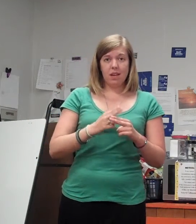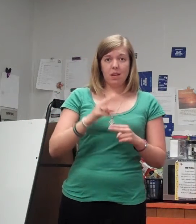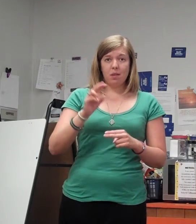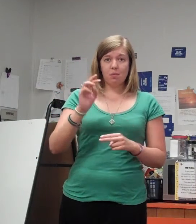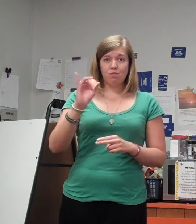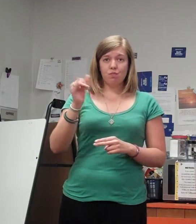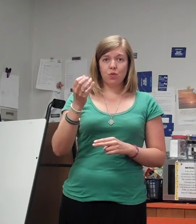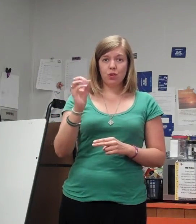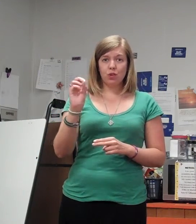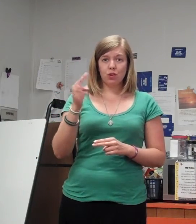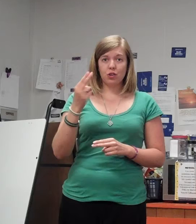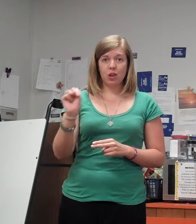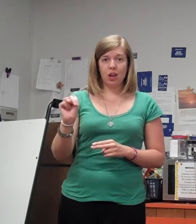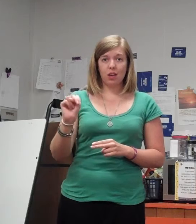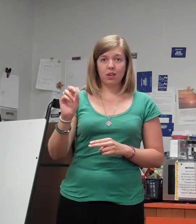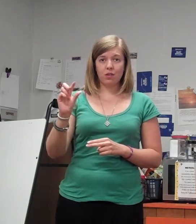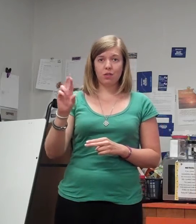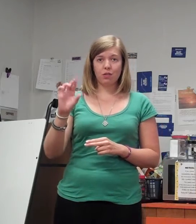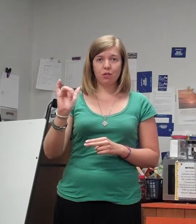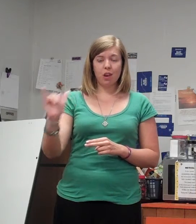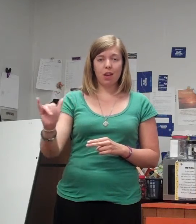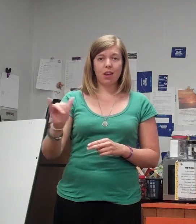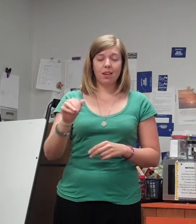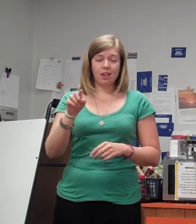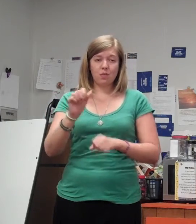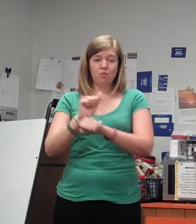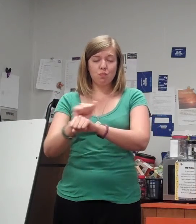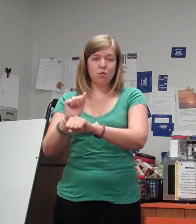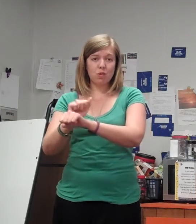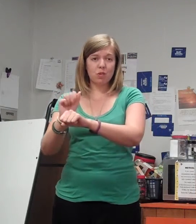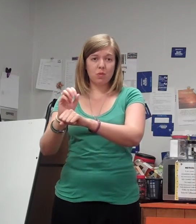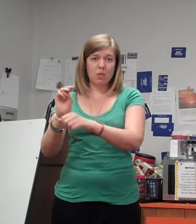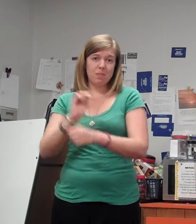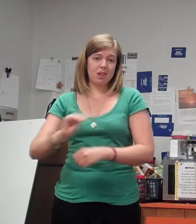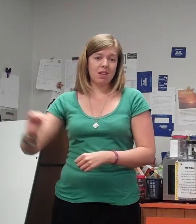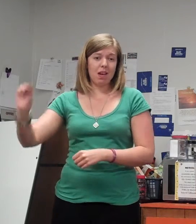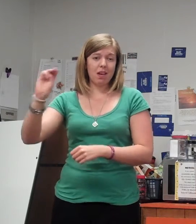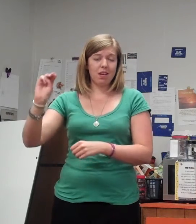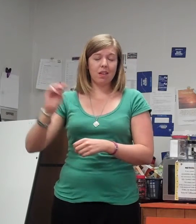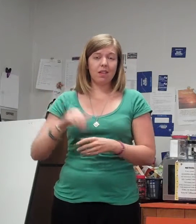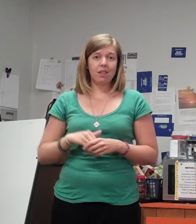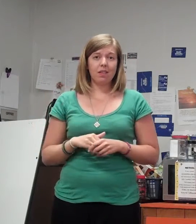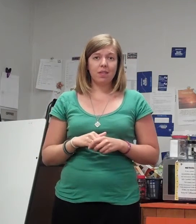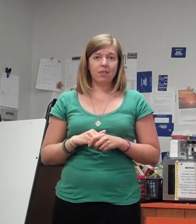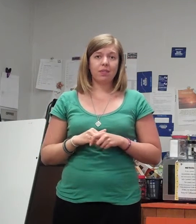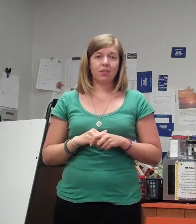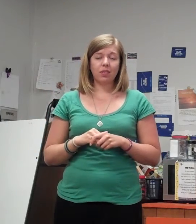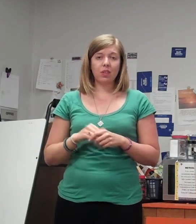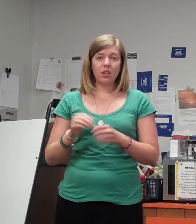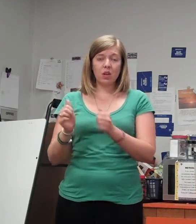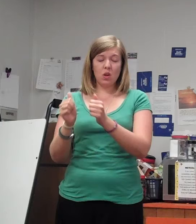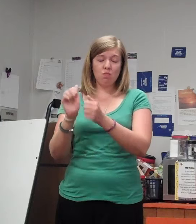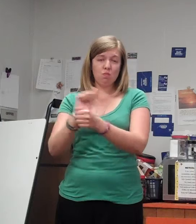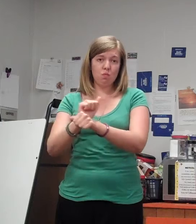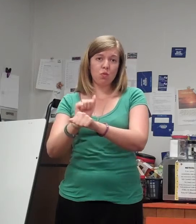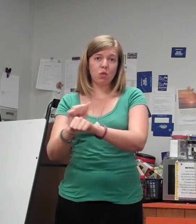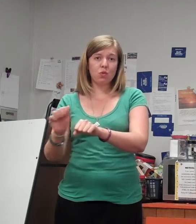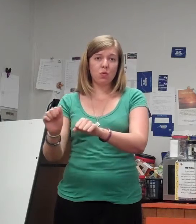Madonna University with the deaf program there, with the deaf students that attended Madonna. And again, I felt like I got a